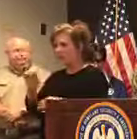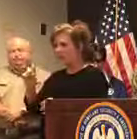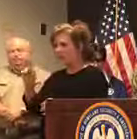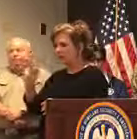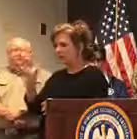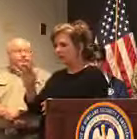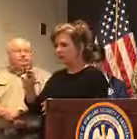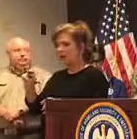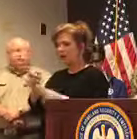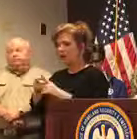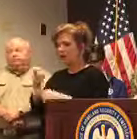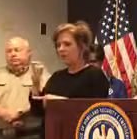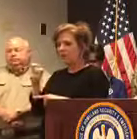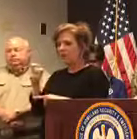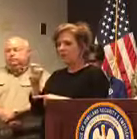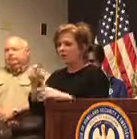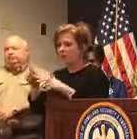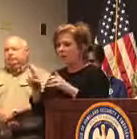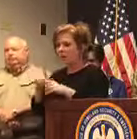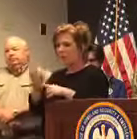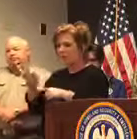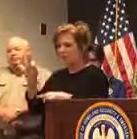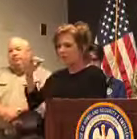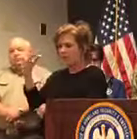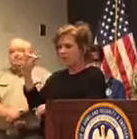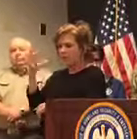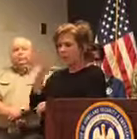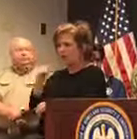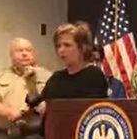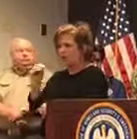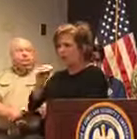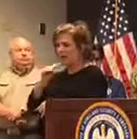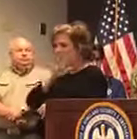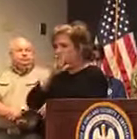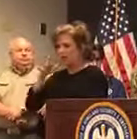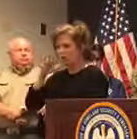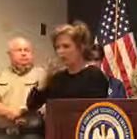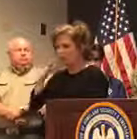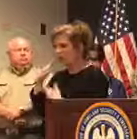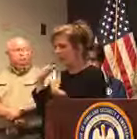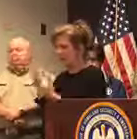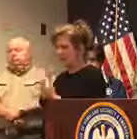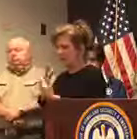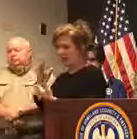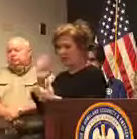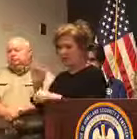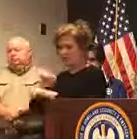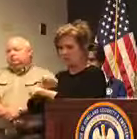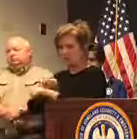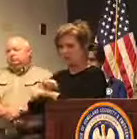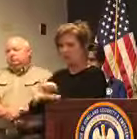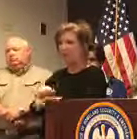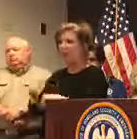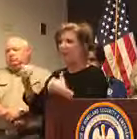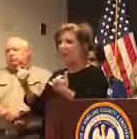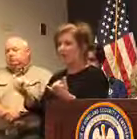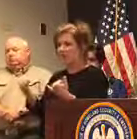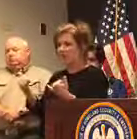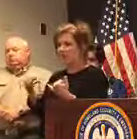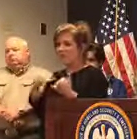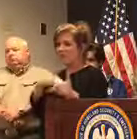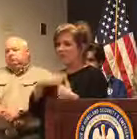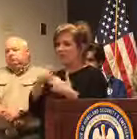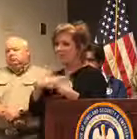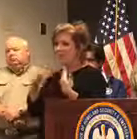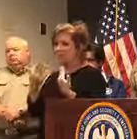and Forestry. And thank you very much, Commissioner Strain, for all the work that you're doing. Okay, at this time, we are happy to take questions, and